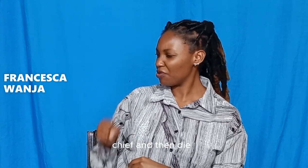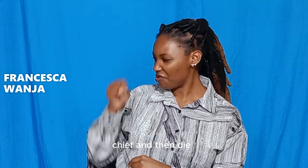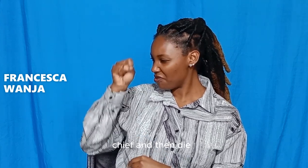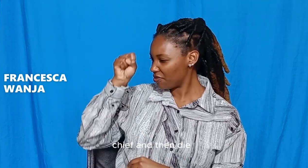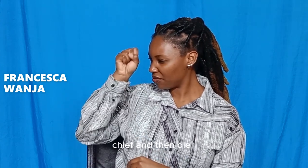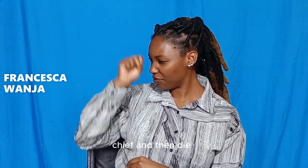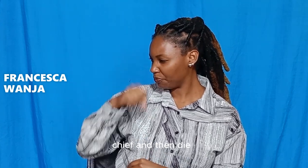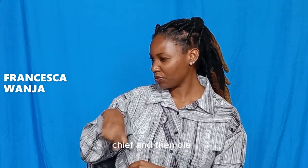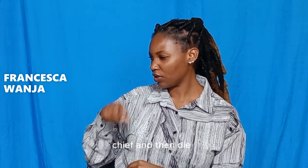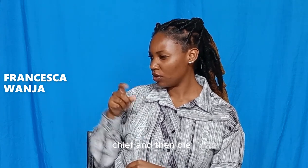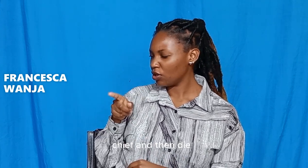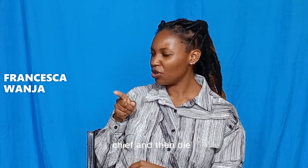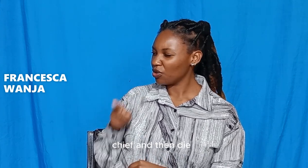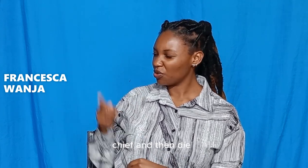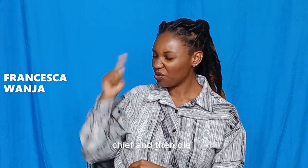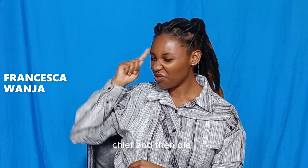chief and then die?